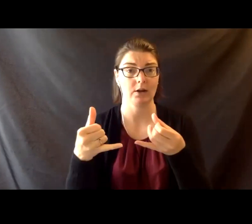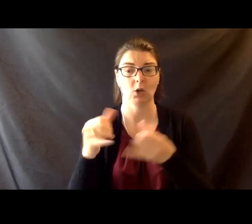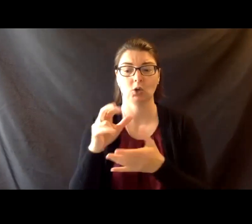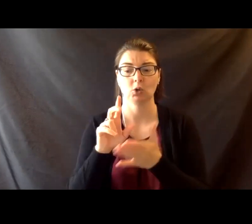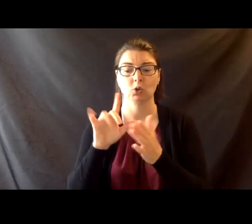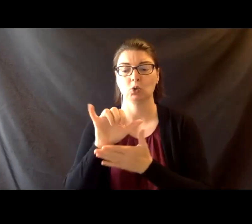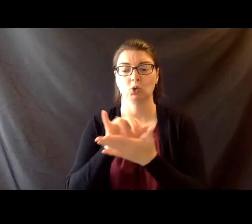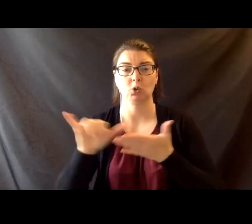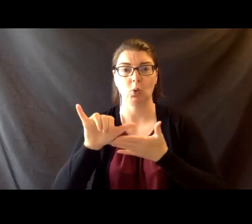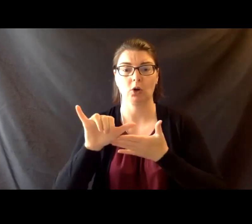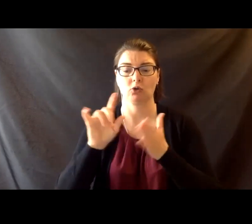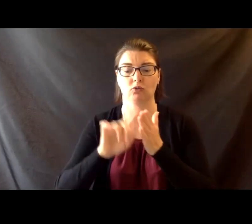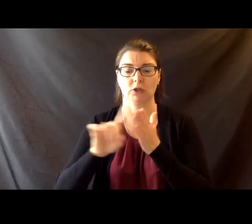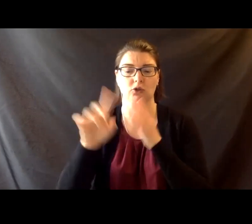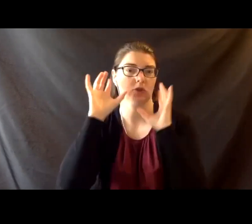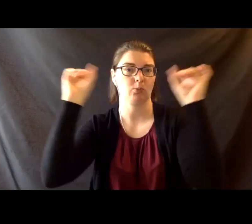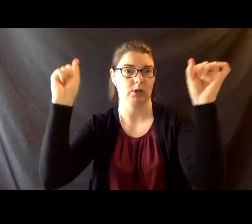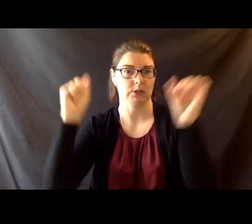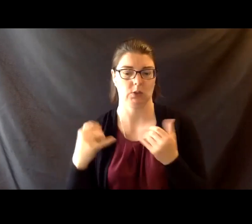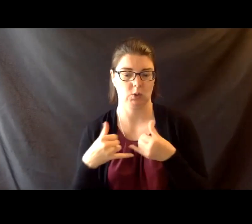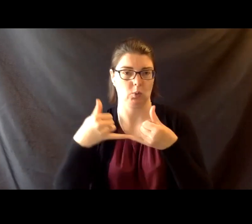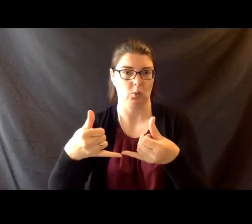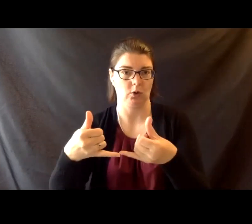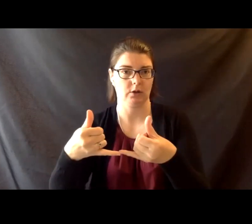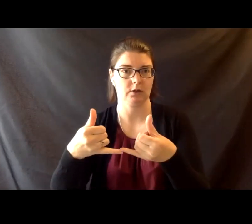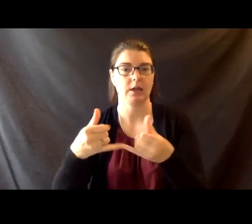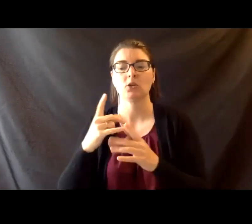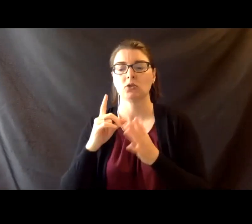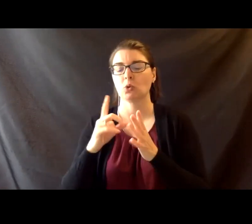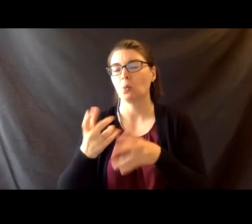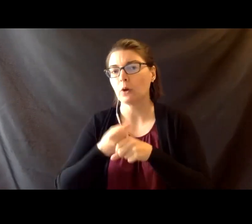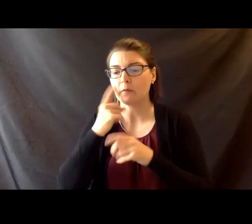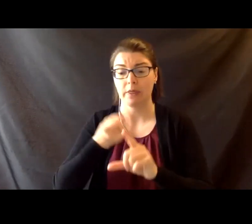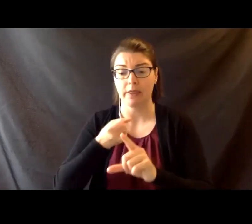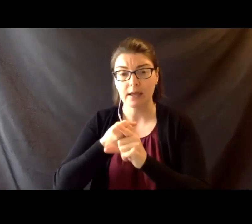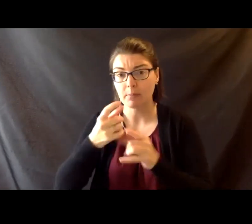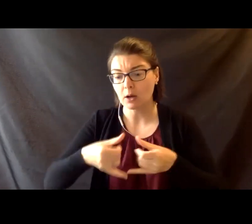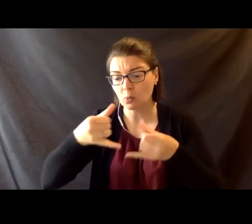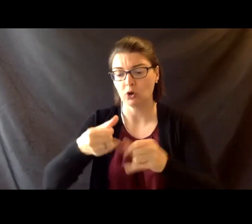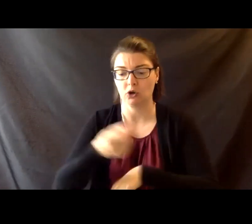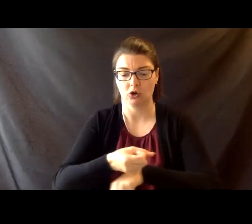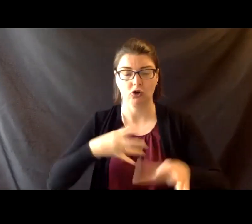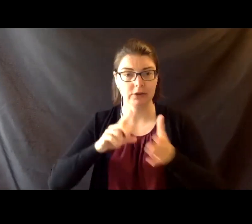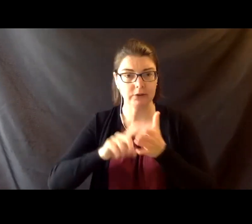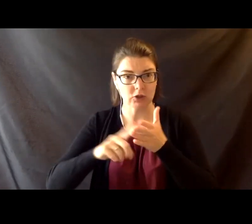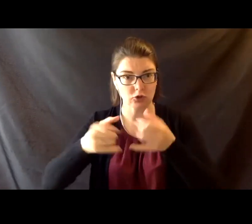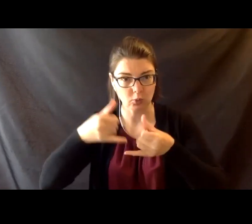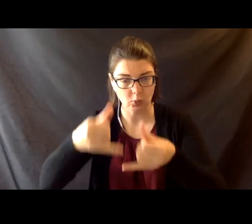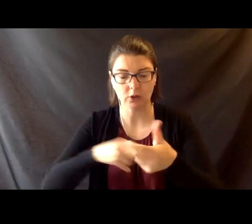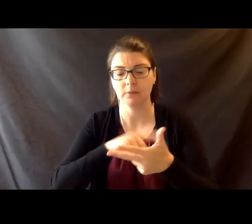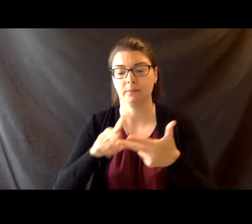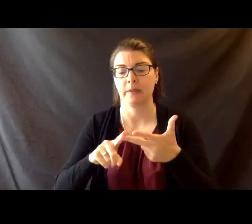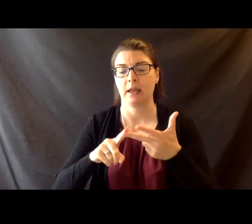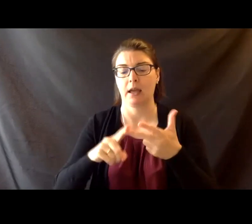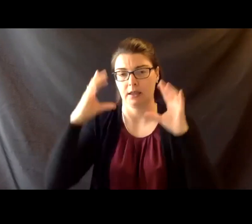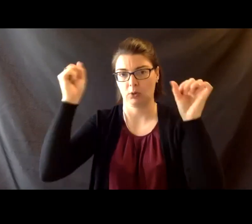Research Awards. These are the winners of the President's Impact Award, the President's Early Researcher Award, and the President's Research